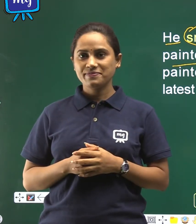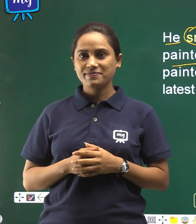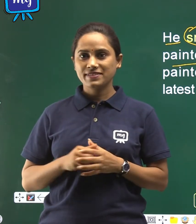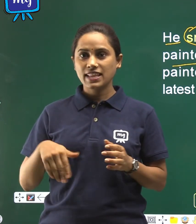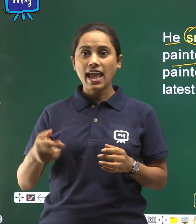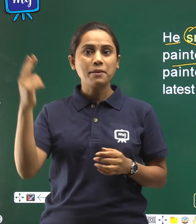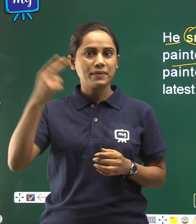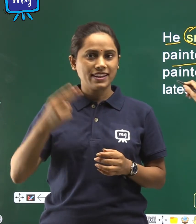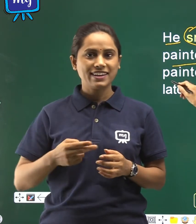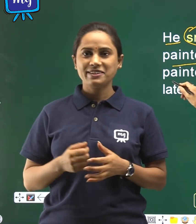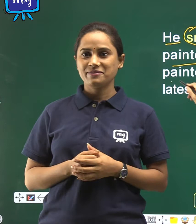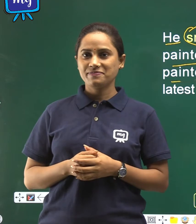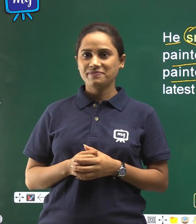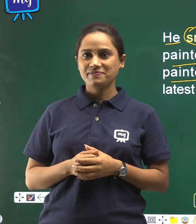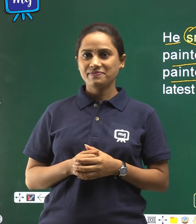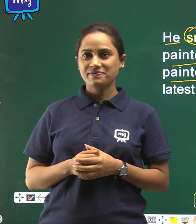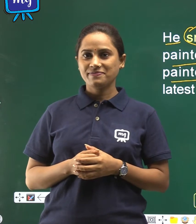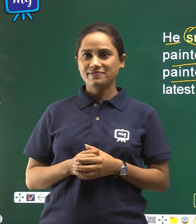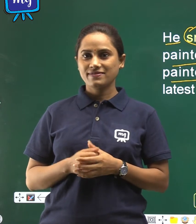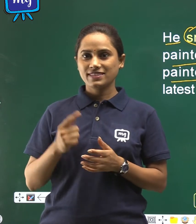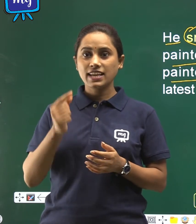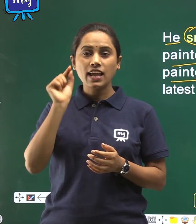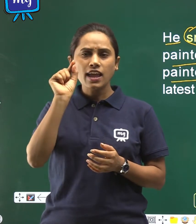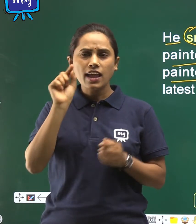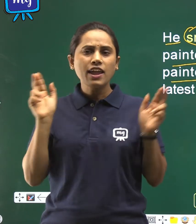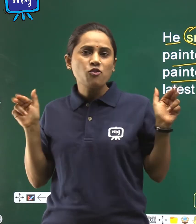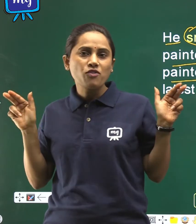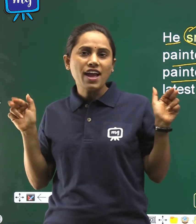and painted a fly